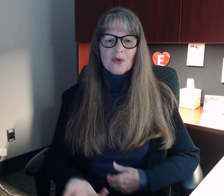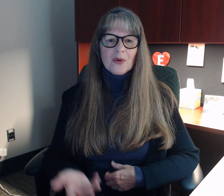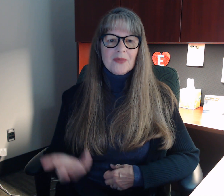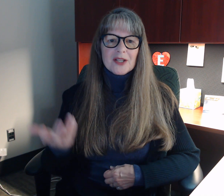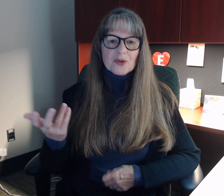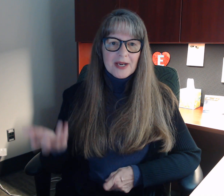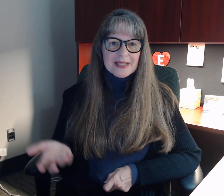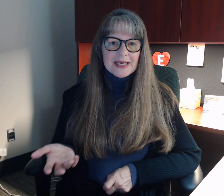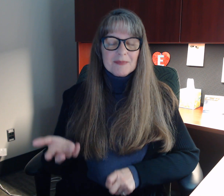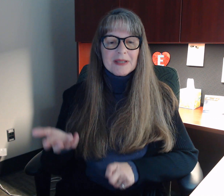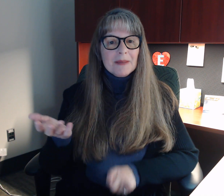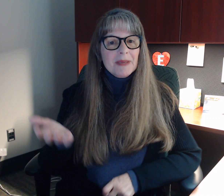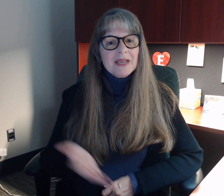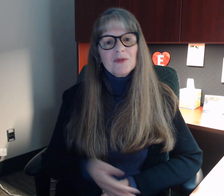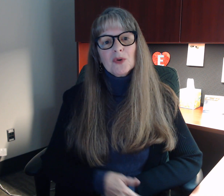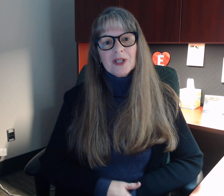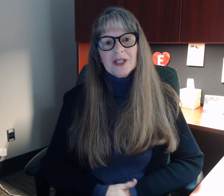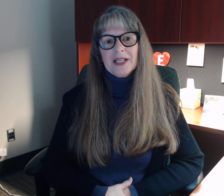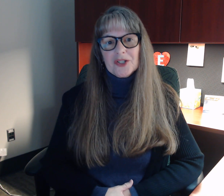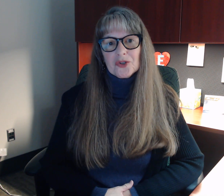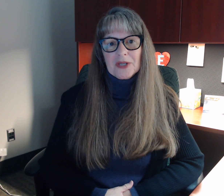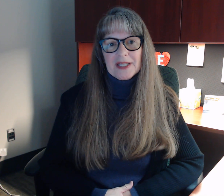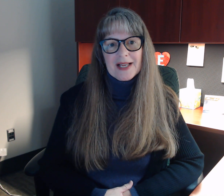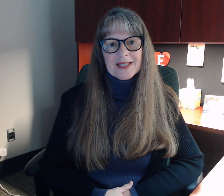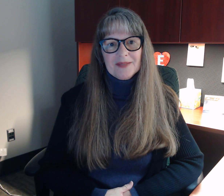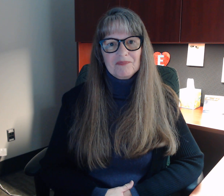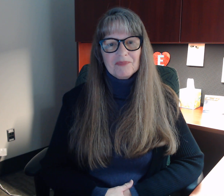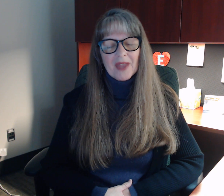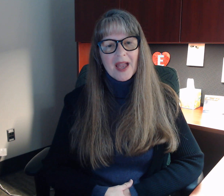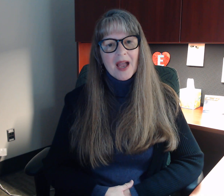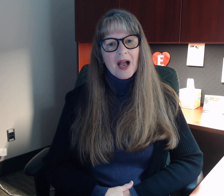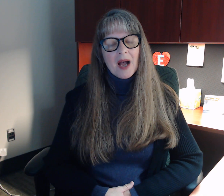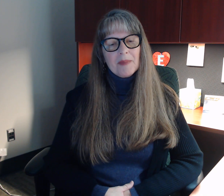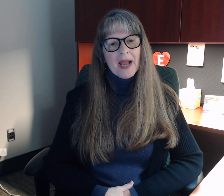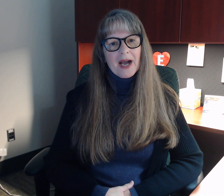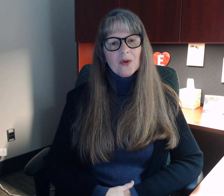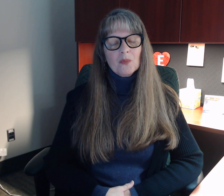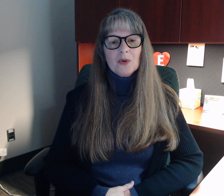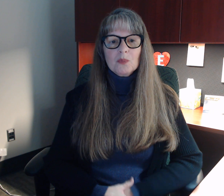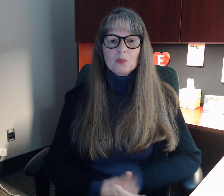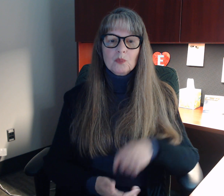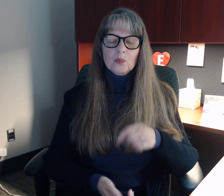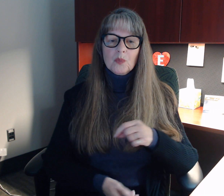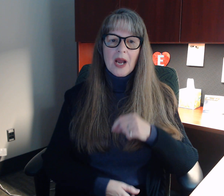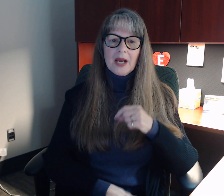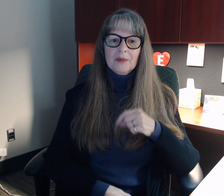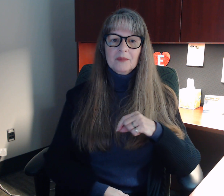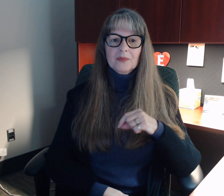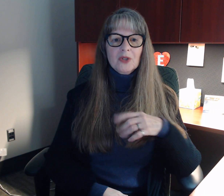that's crazy, but let me give you a little history lesson about when, like